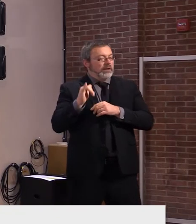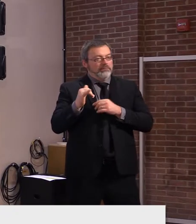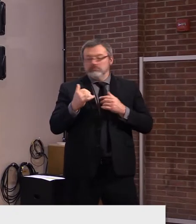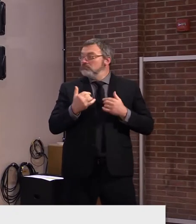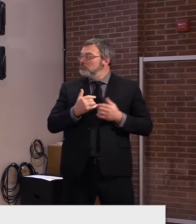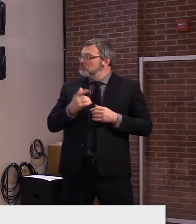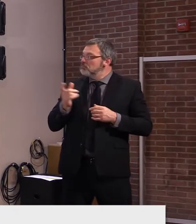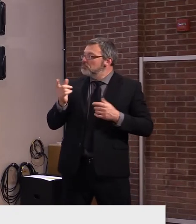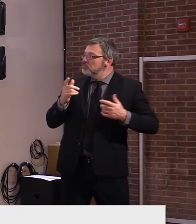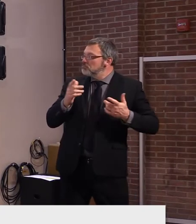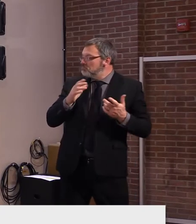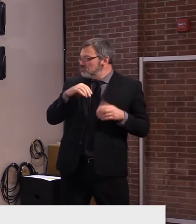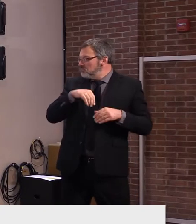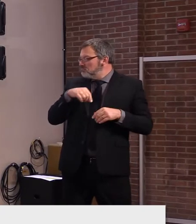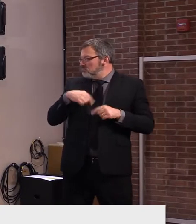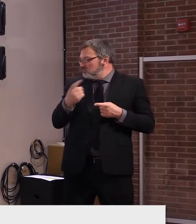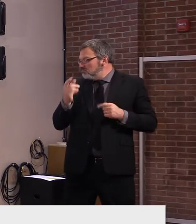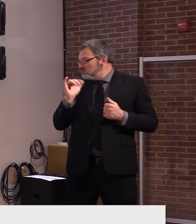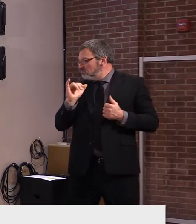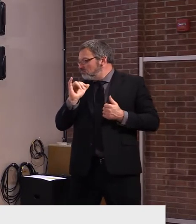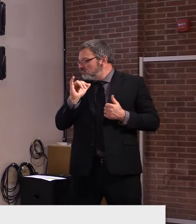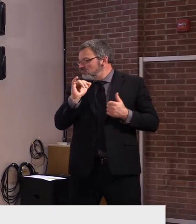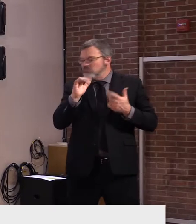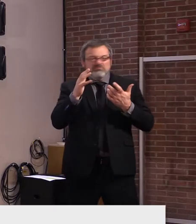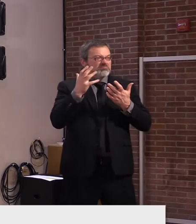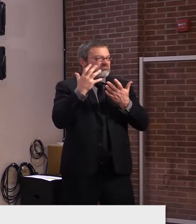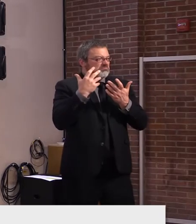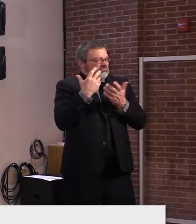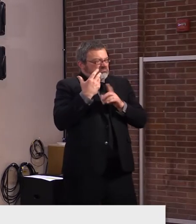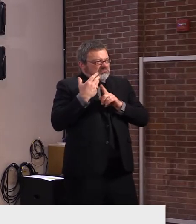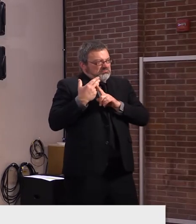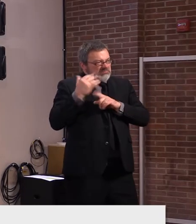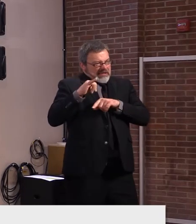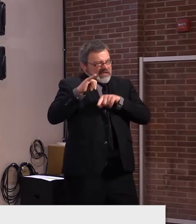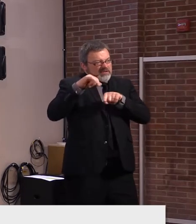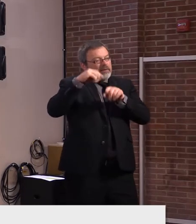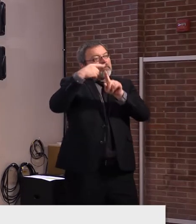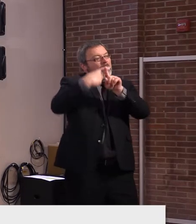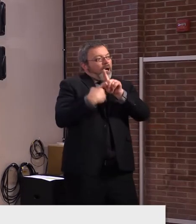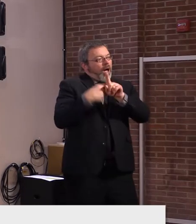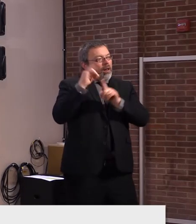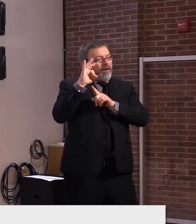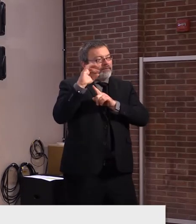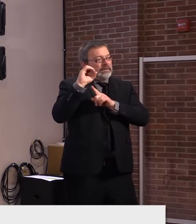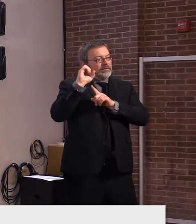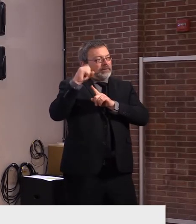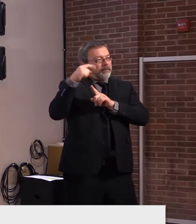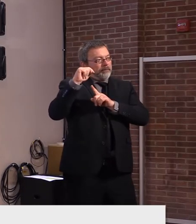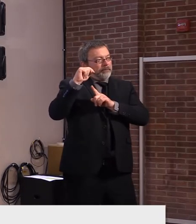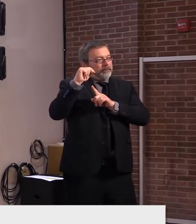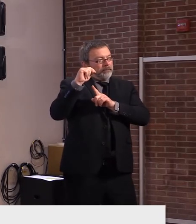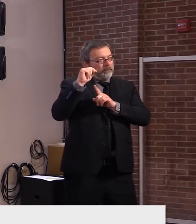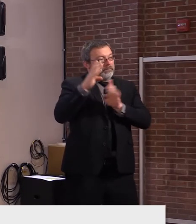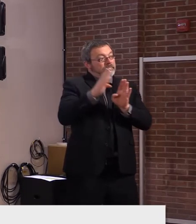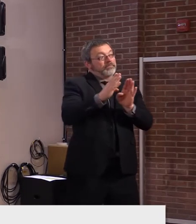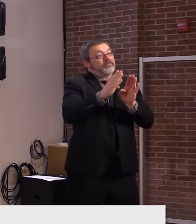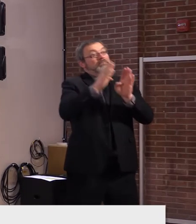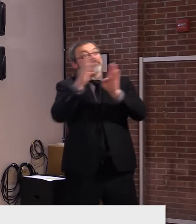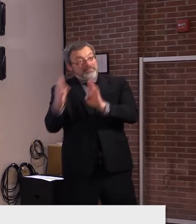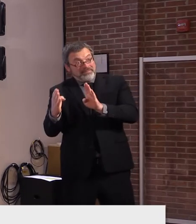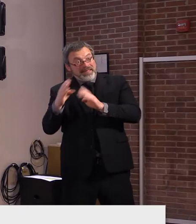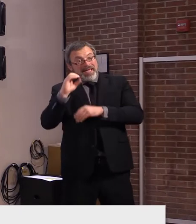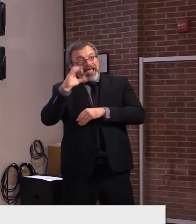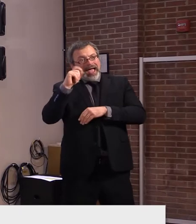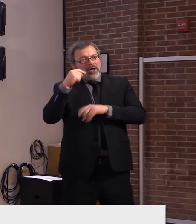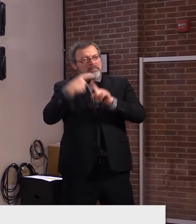that the cases hold and assuming there is not another variant that comes about and we don't see one on the immediate horizon, we